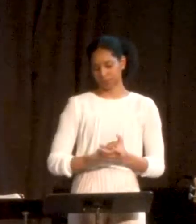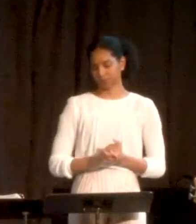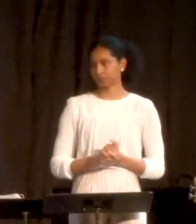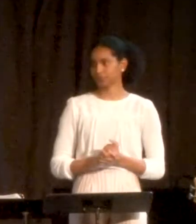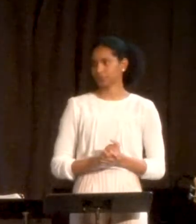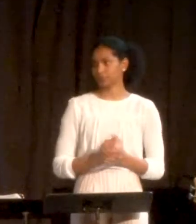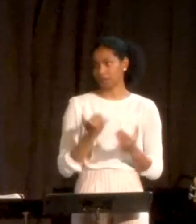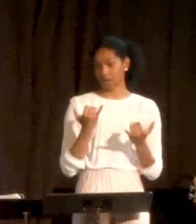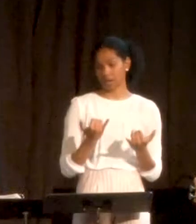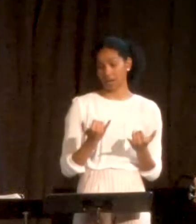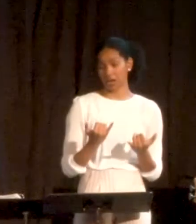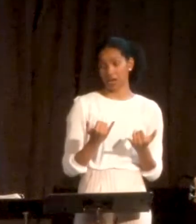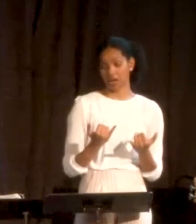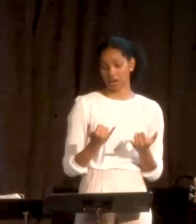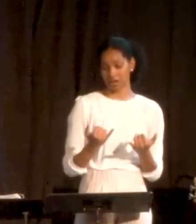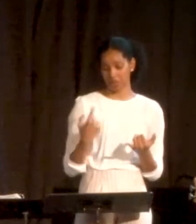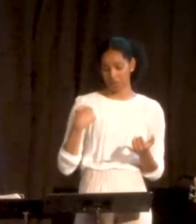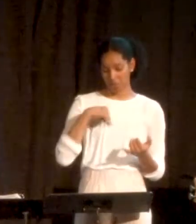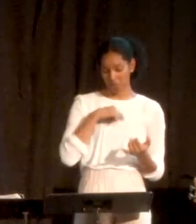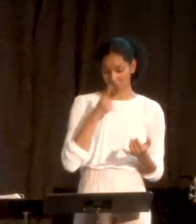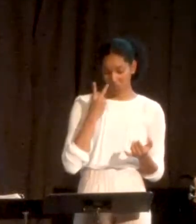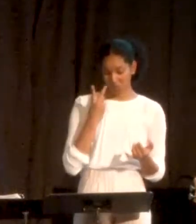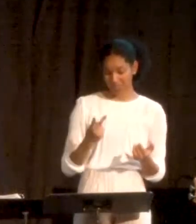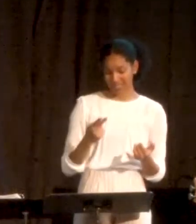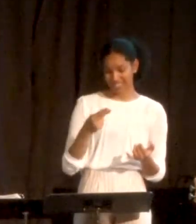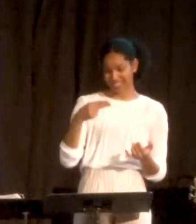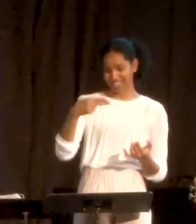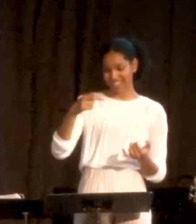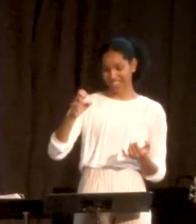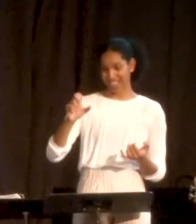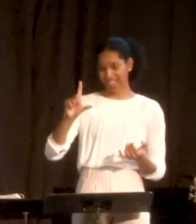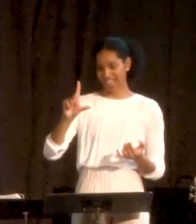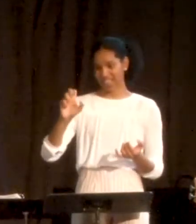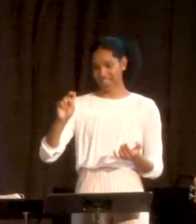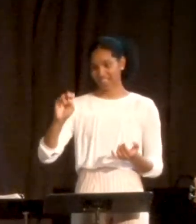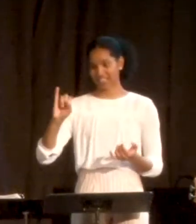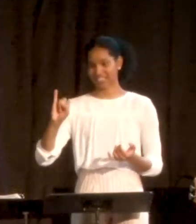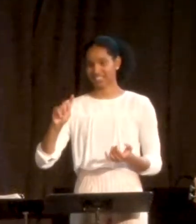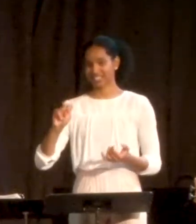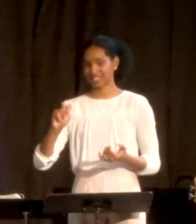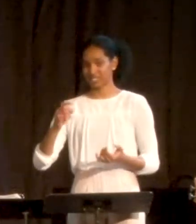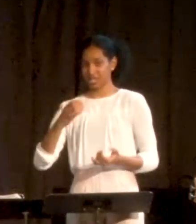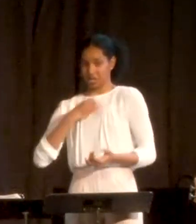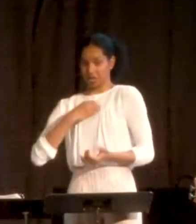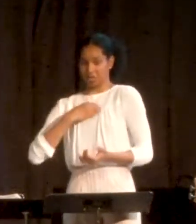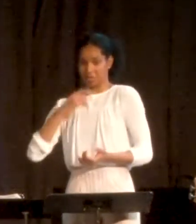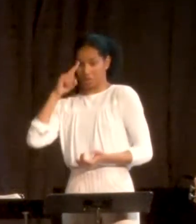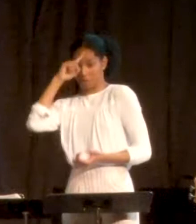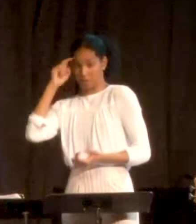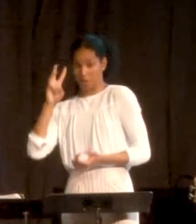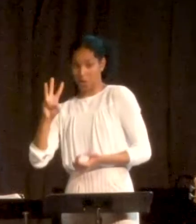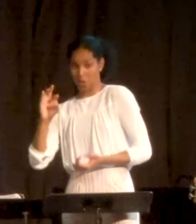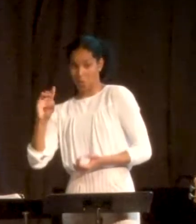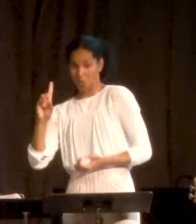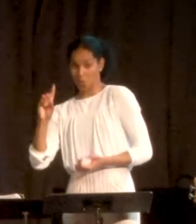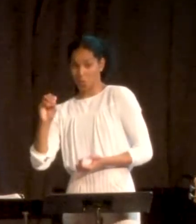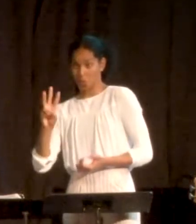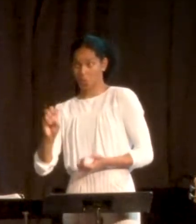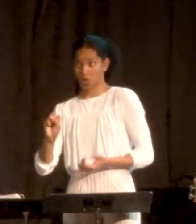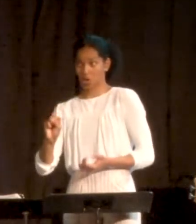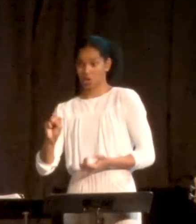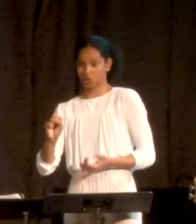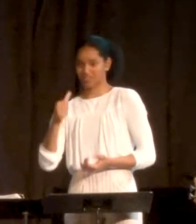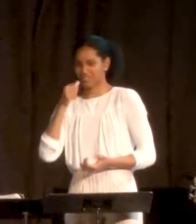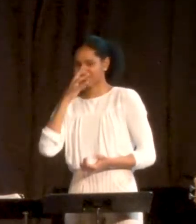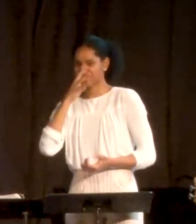Now, we're told the Hellenists were grumbling because the widows among them were